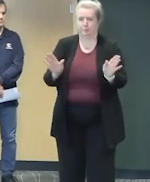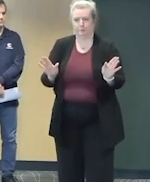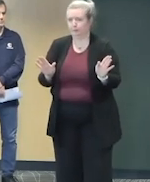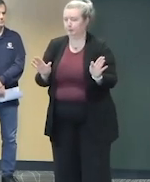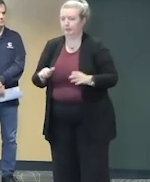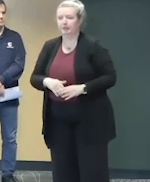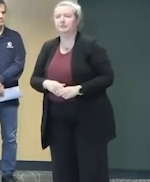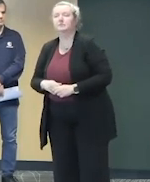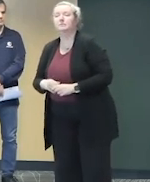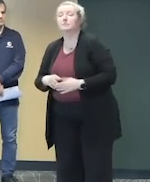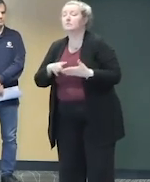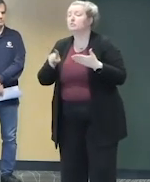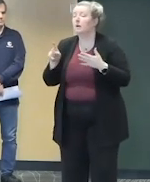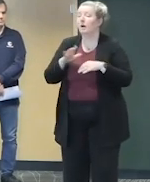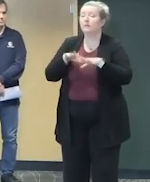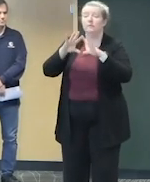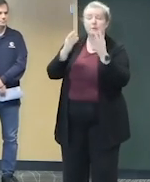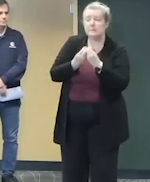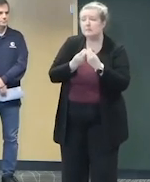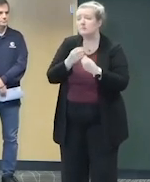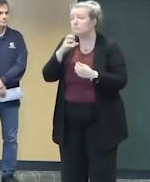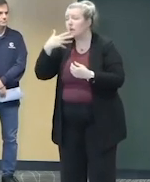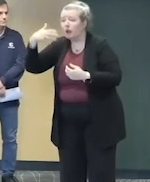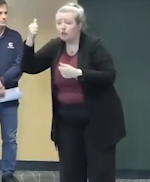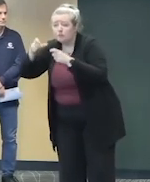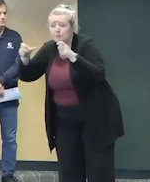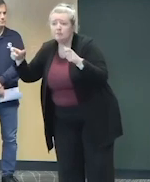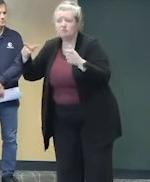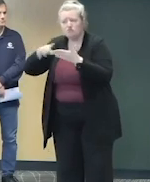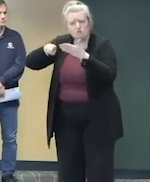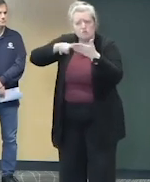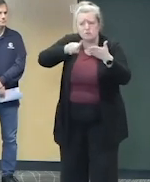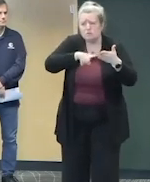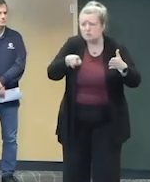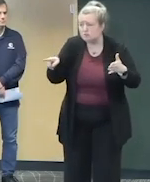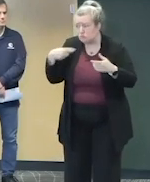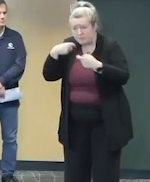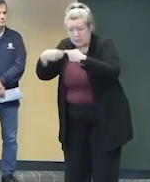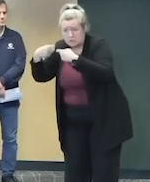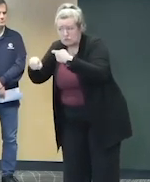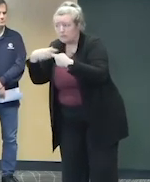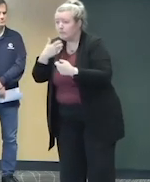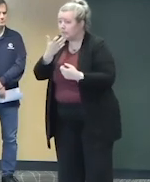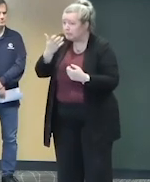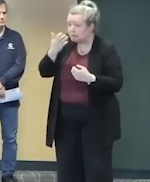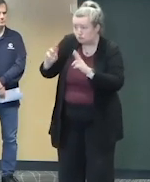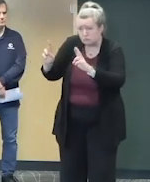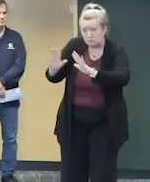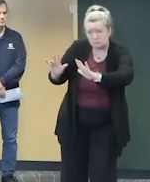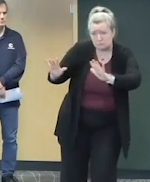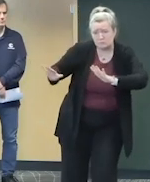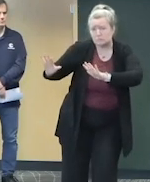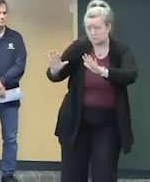they're reporting power outages, as my colleague will talk about in a minute. And take heed, because this type of snowfall can lead to overexertion of our